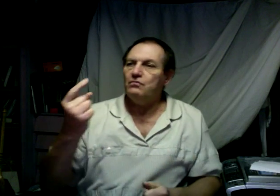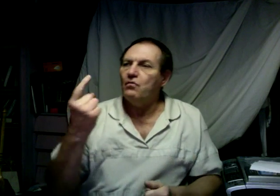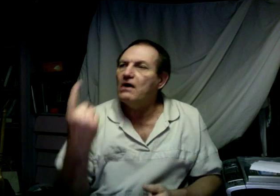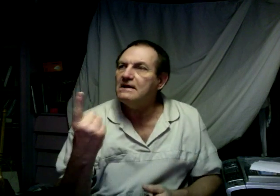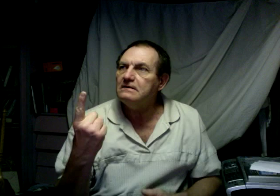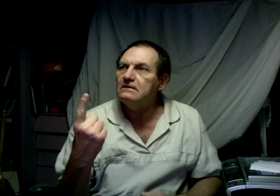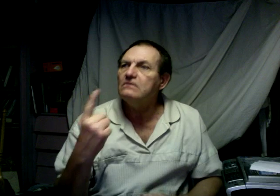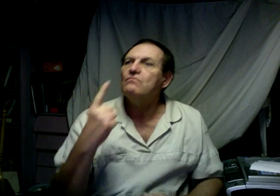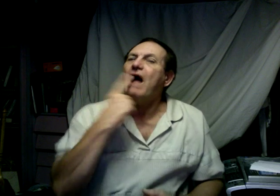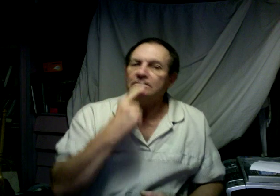Everyone."